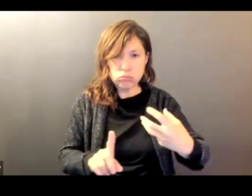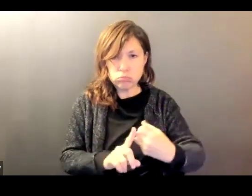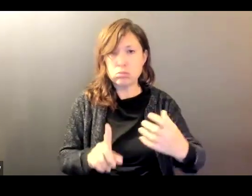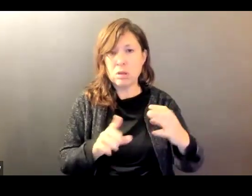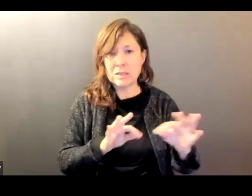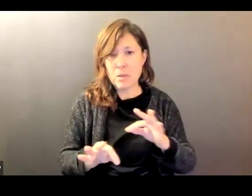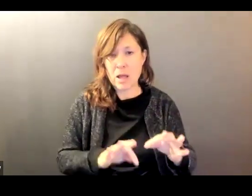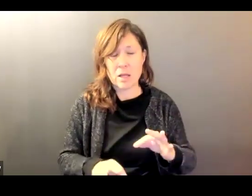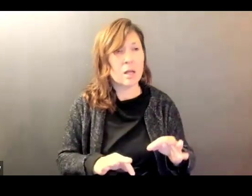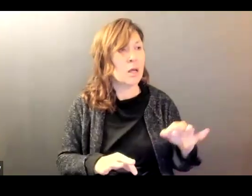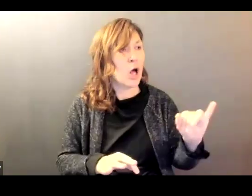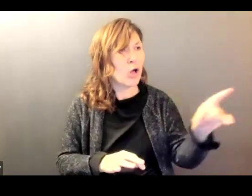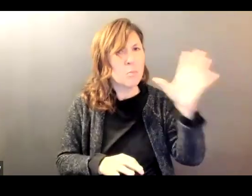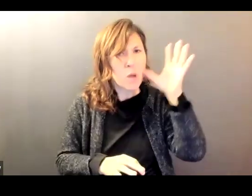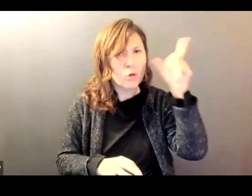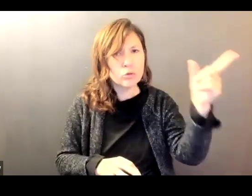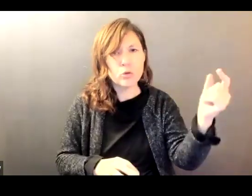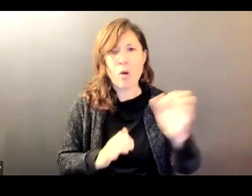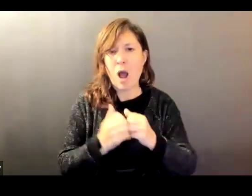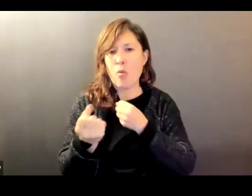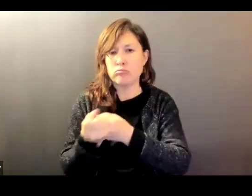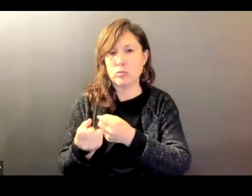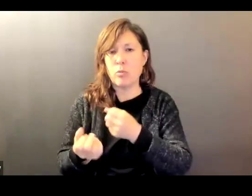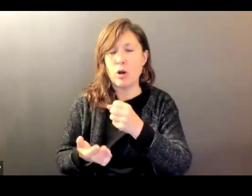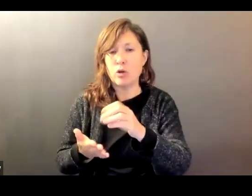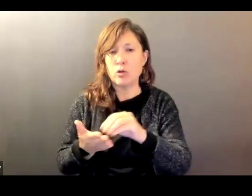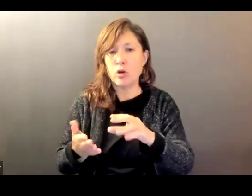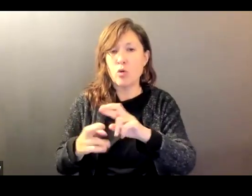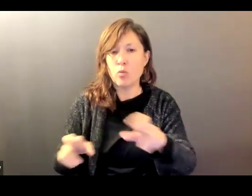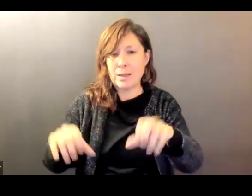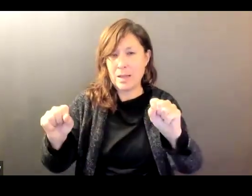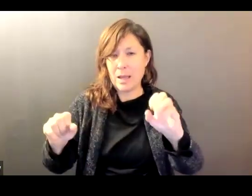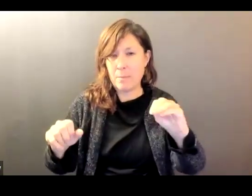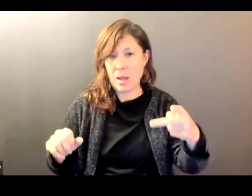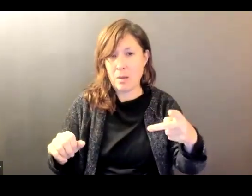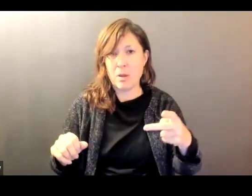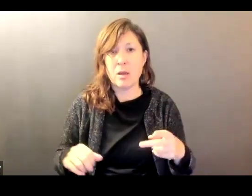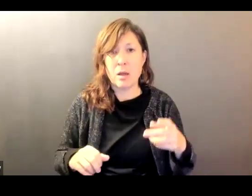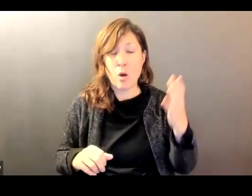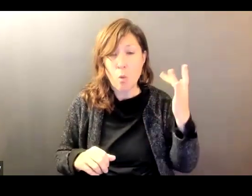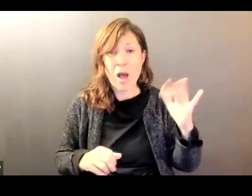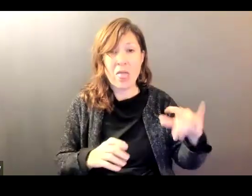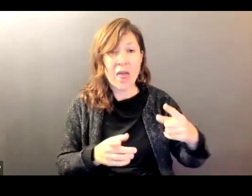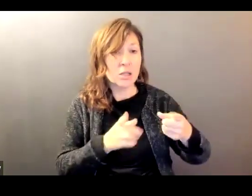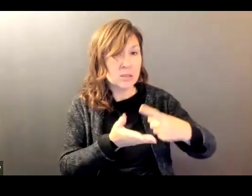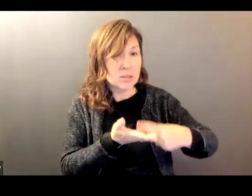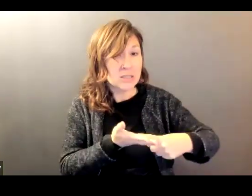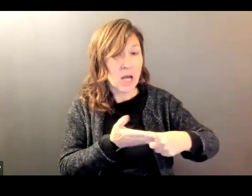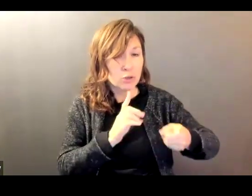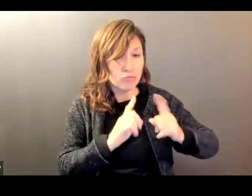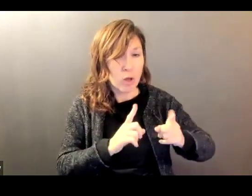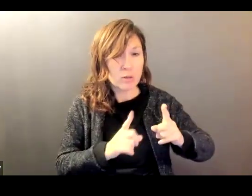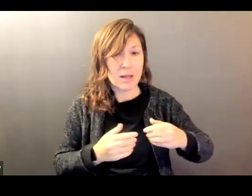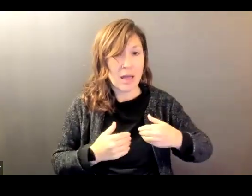can do in terms of helping students be ready to be able to take it. That came directly from conversation in here. So we're